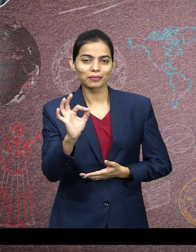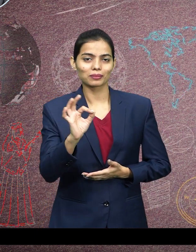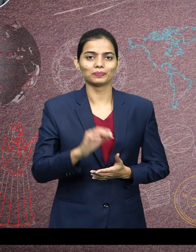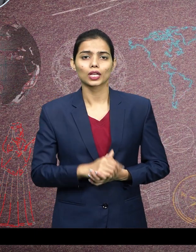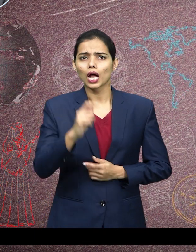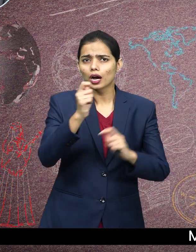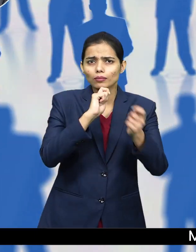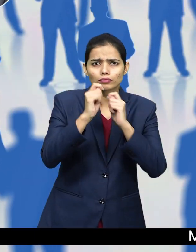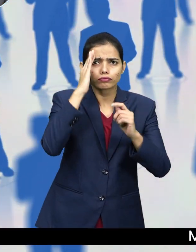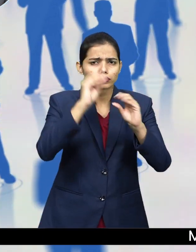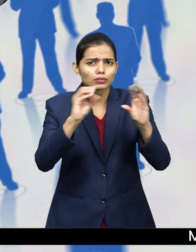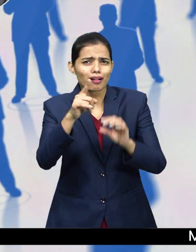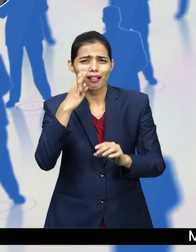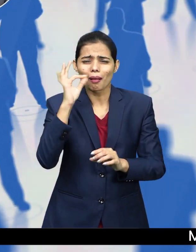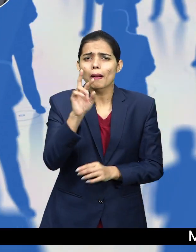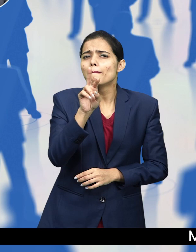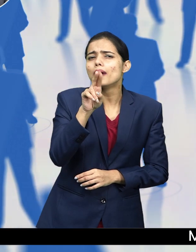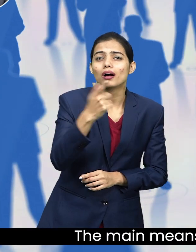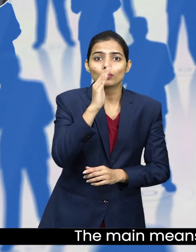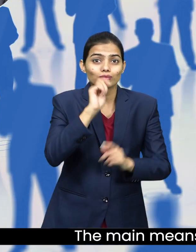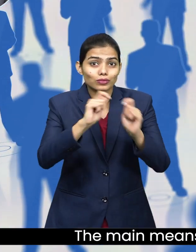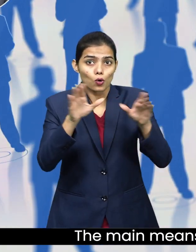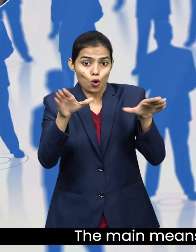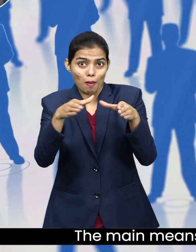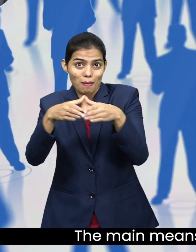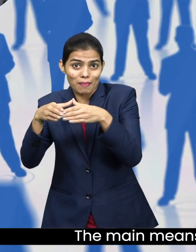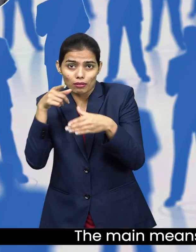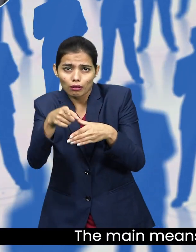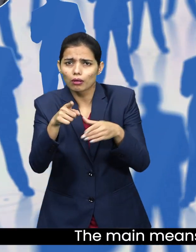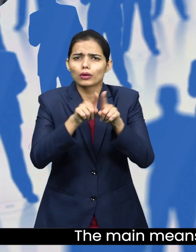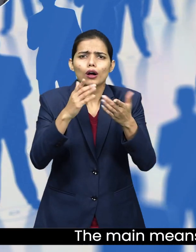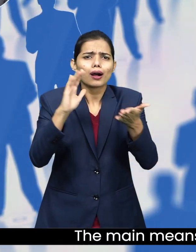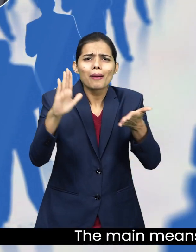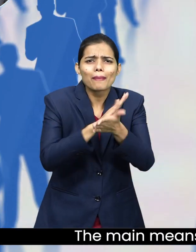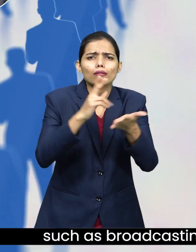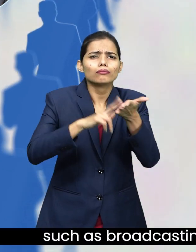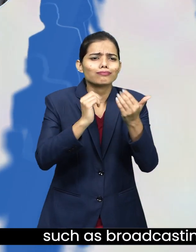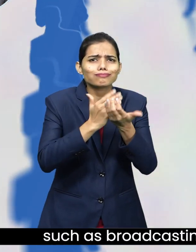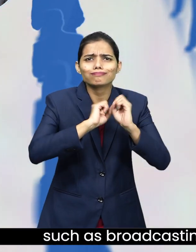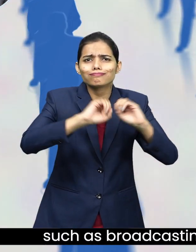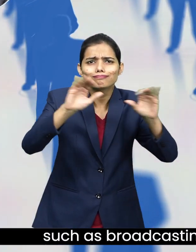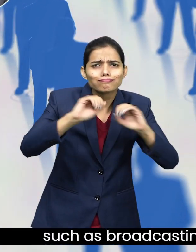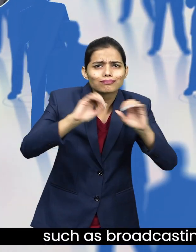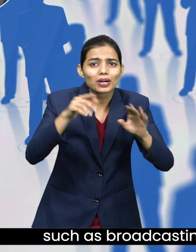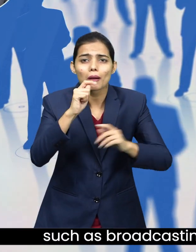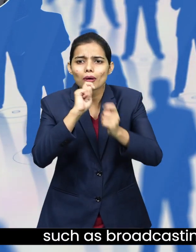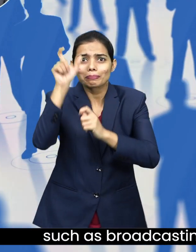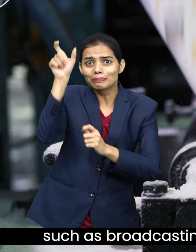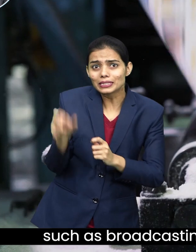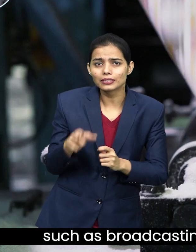Keywords. Mass media. The main means of mass communication, such as a